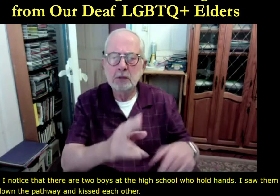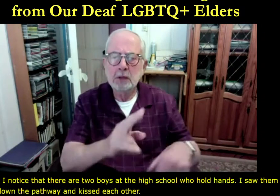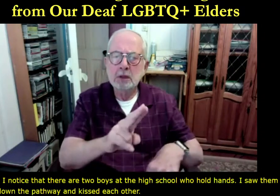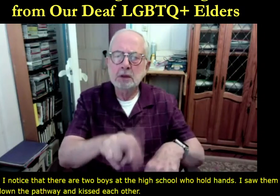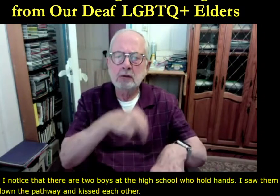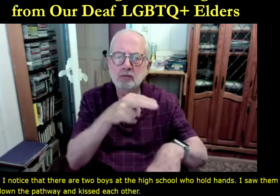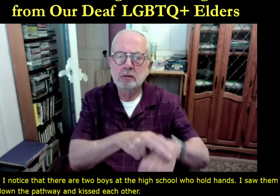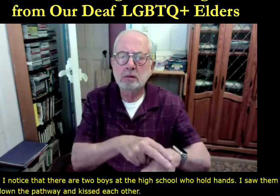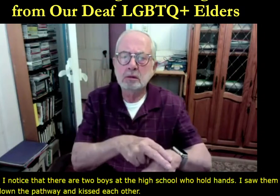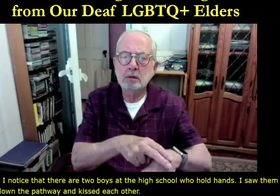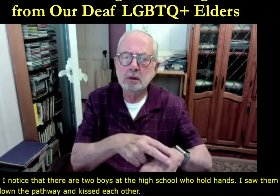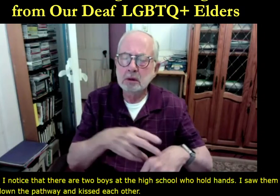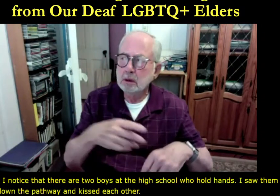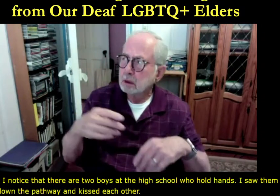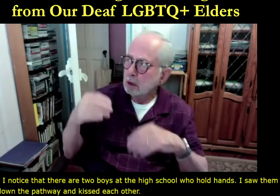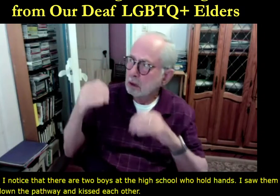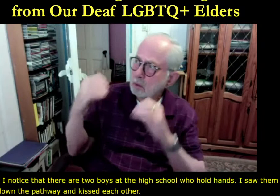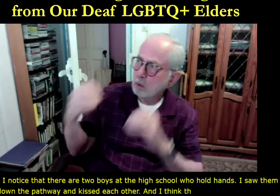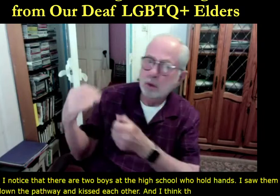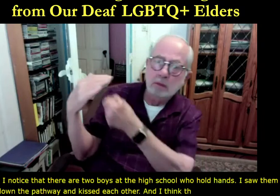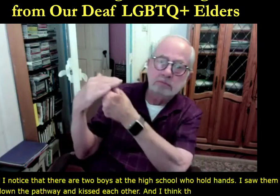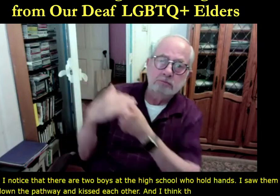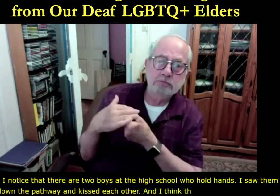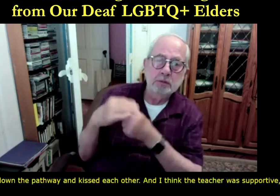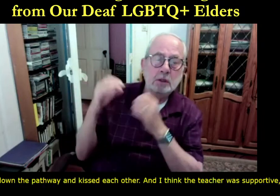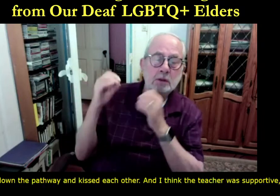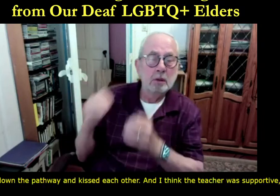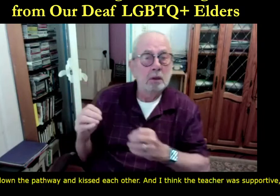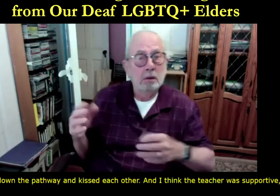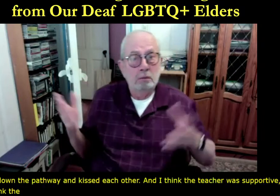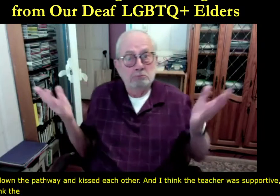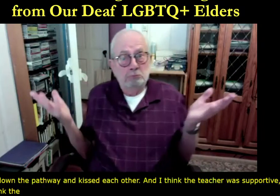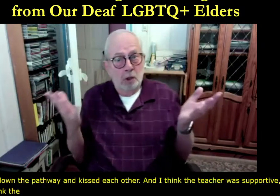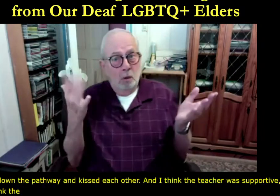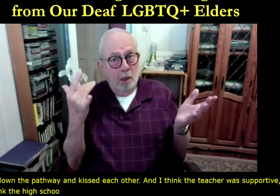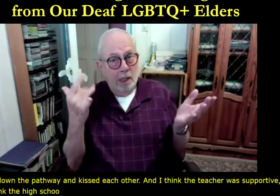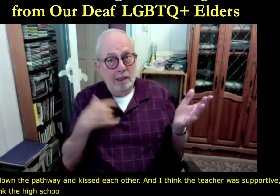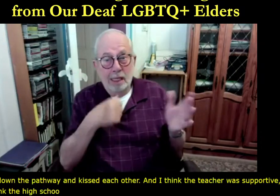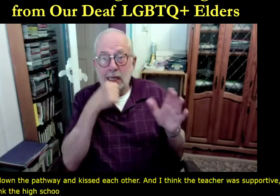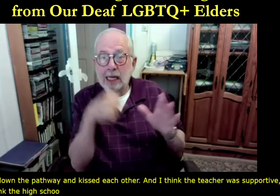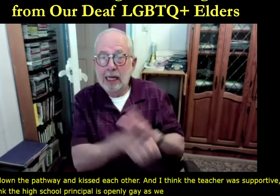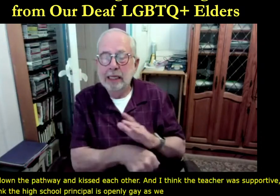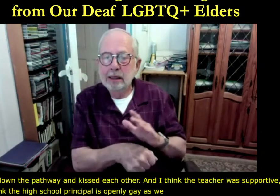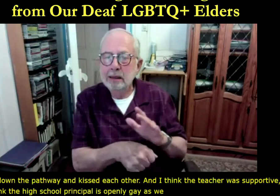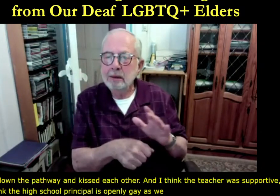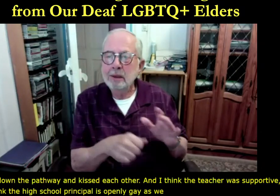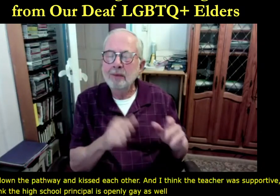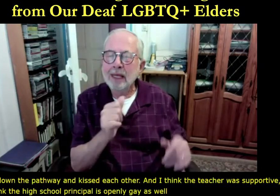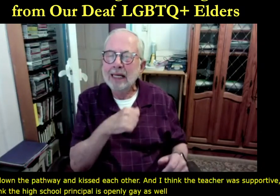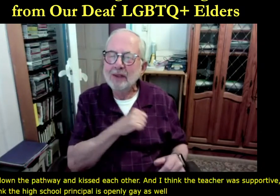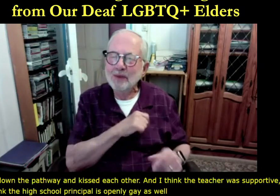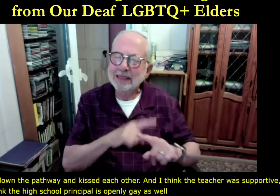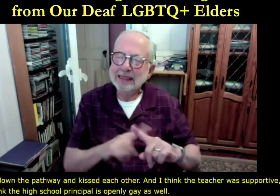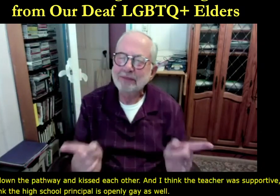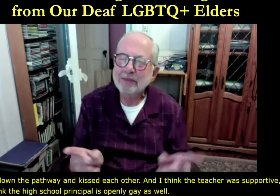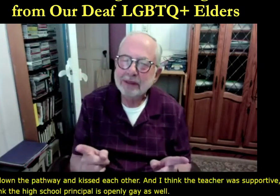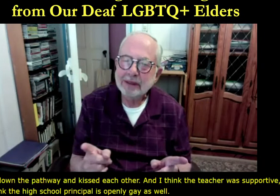so support i don't know sometimes if you just leave things and allow people to believe it's natural or see it as natural there's no issue